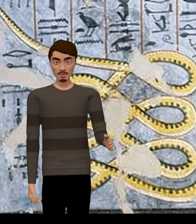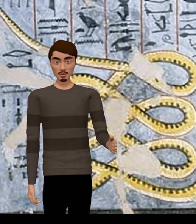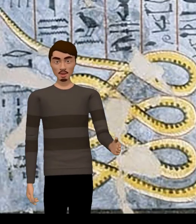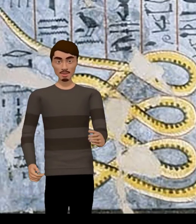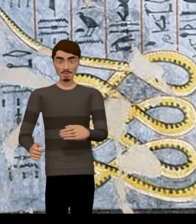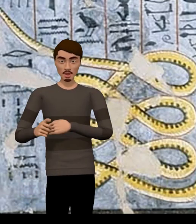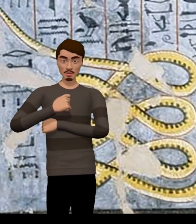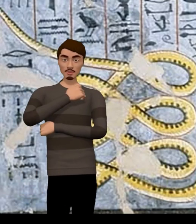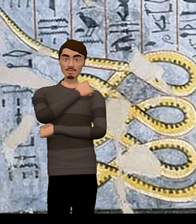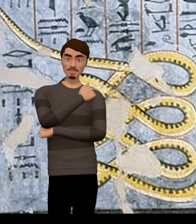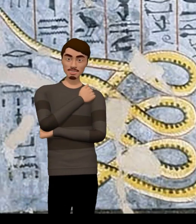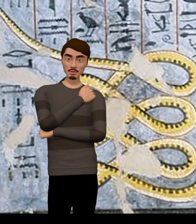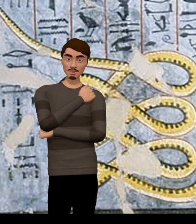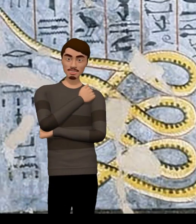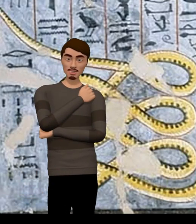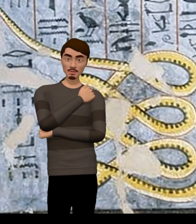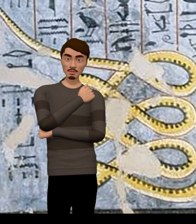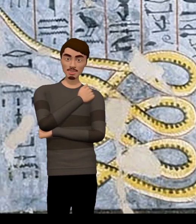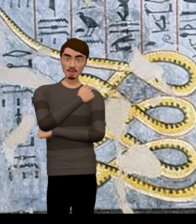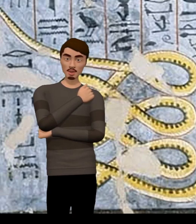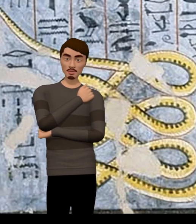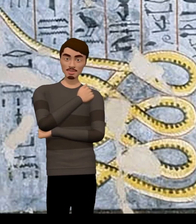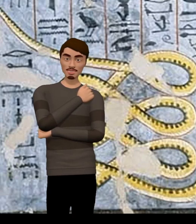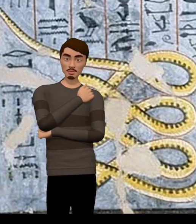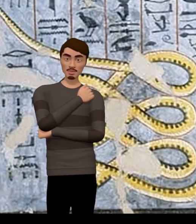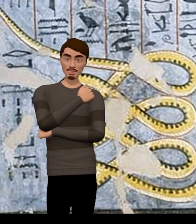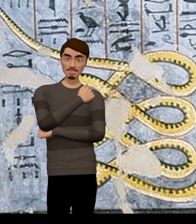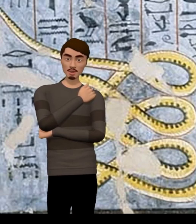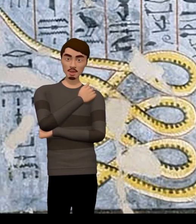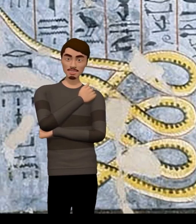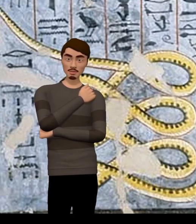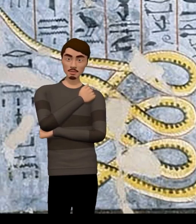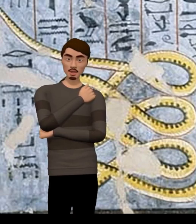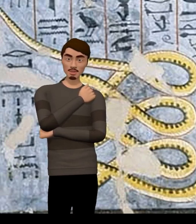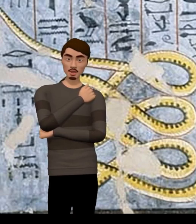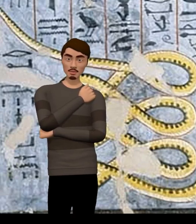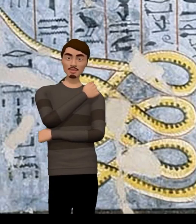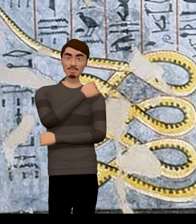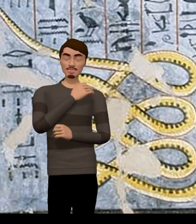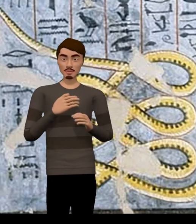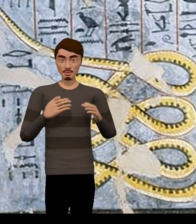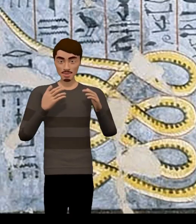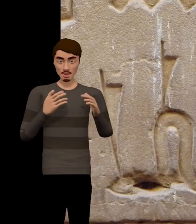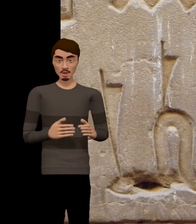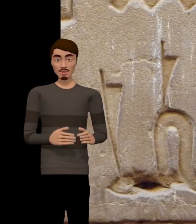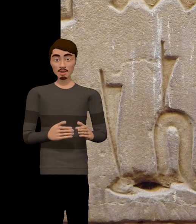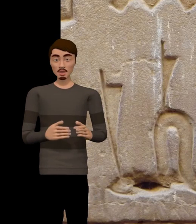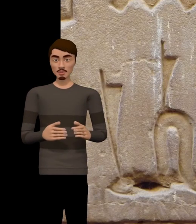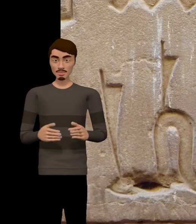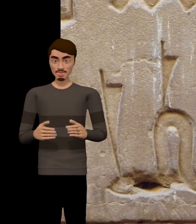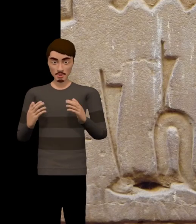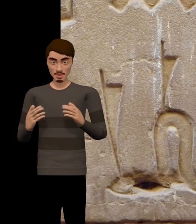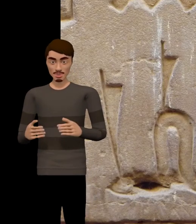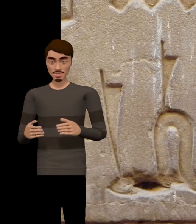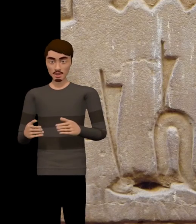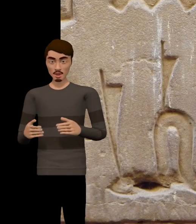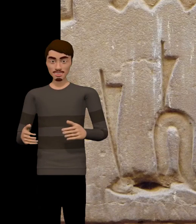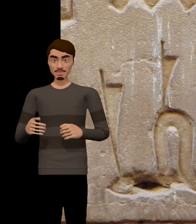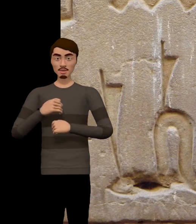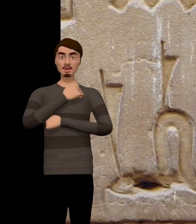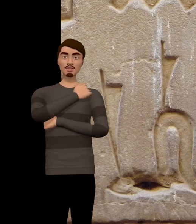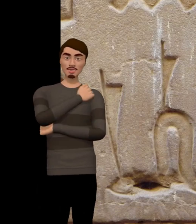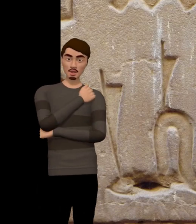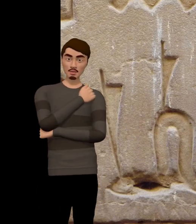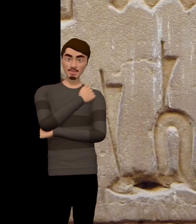tests, it was necessary to cross a river whose water was boiling, and so on. At the end of his